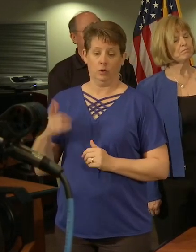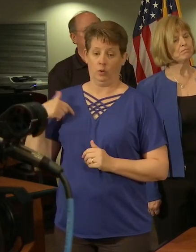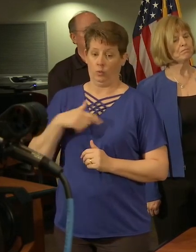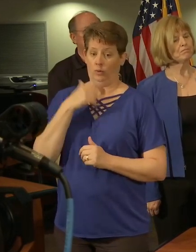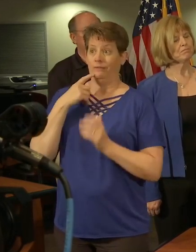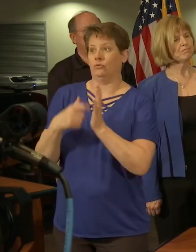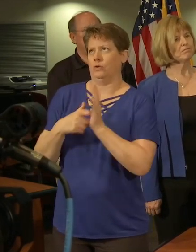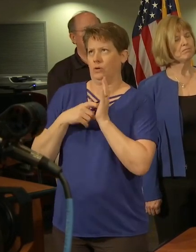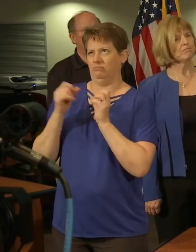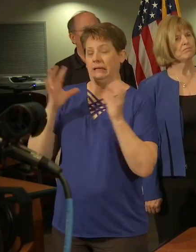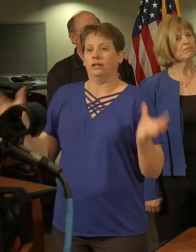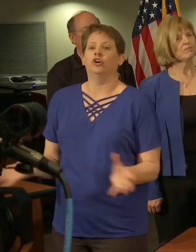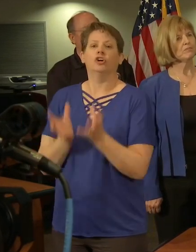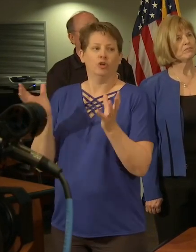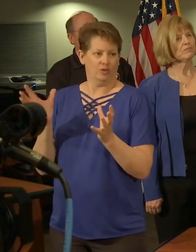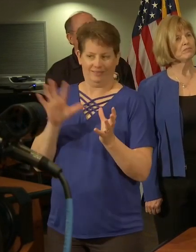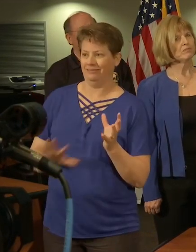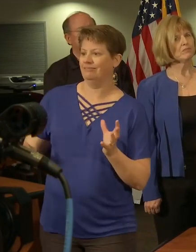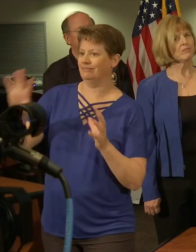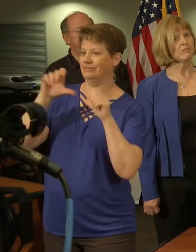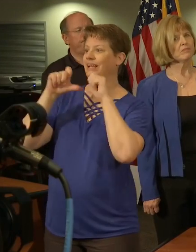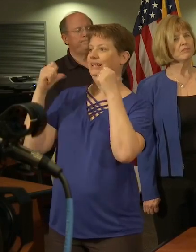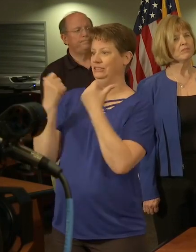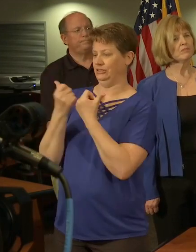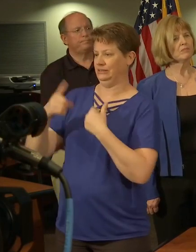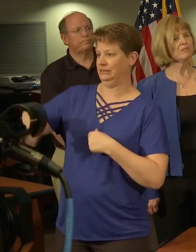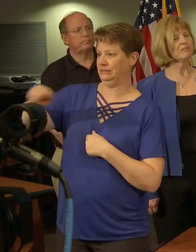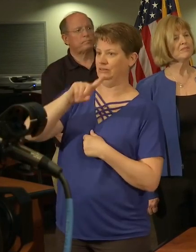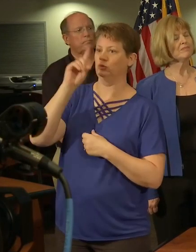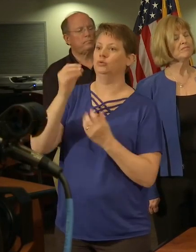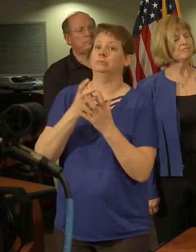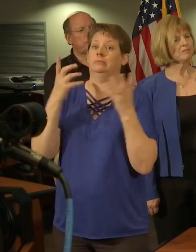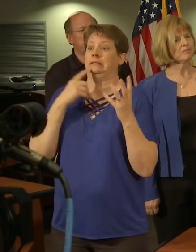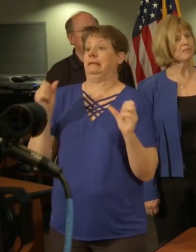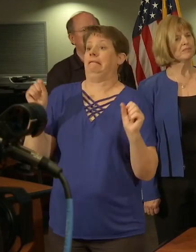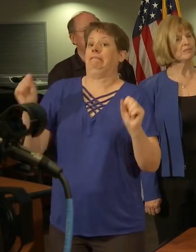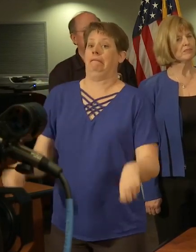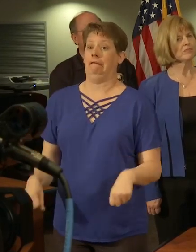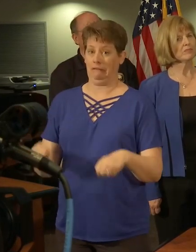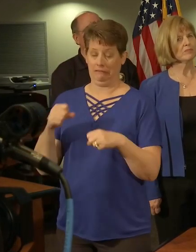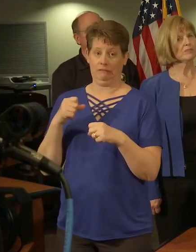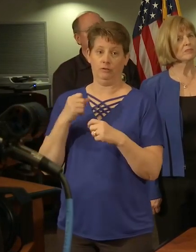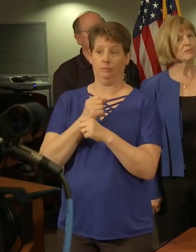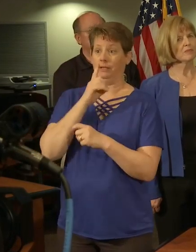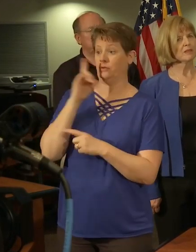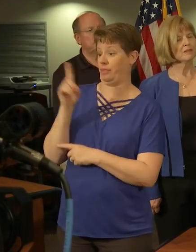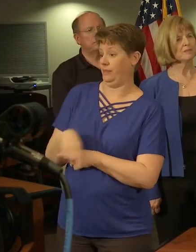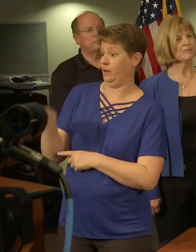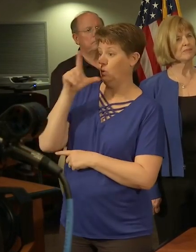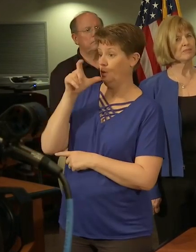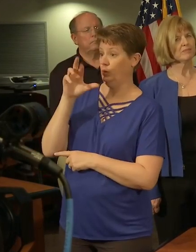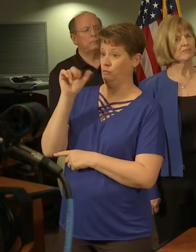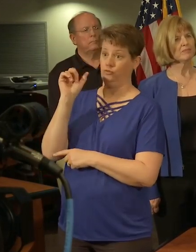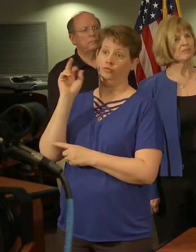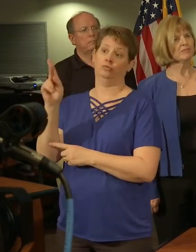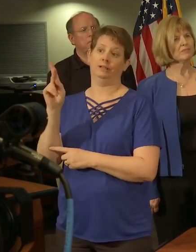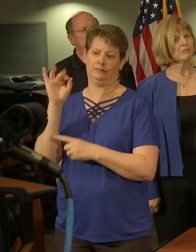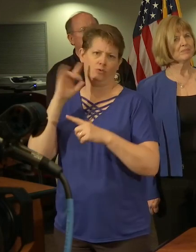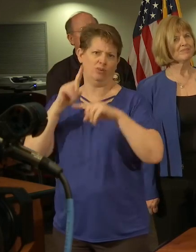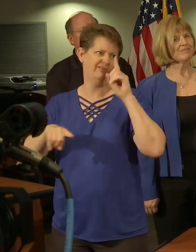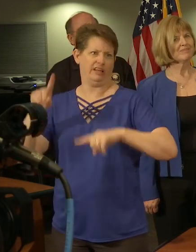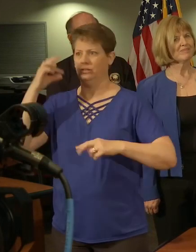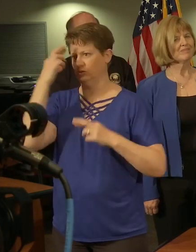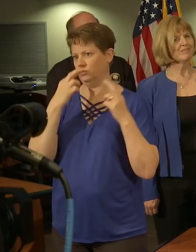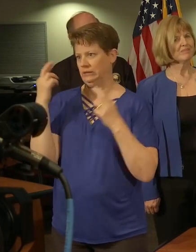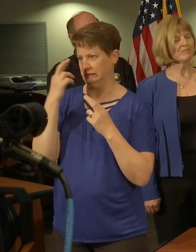required and encouraged the agencies to do as much as they can to see that those who are at risk or for various